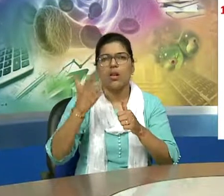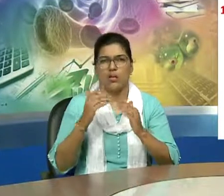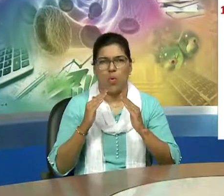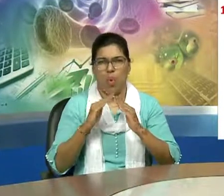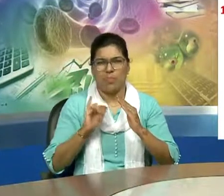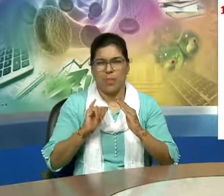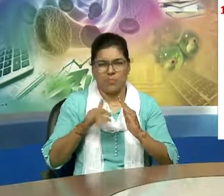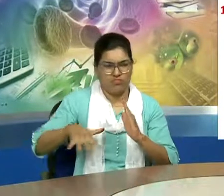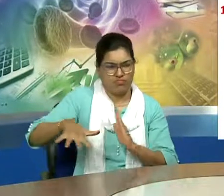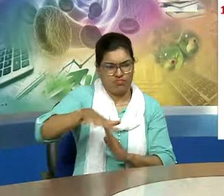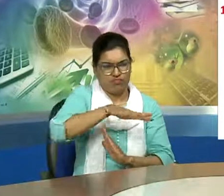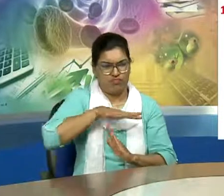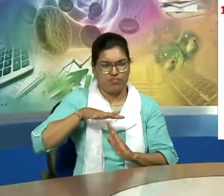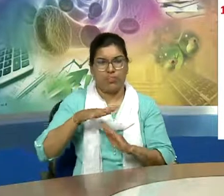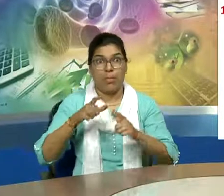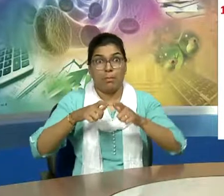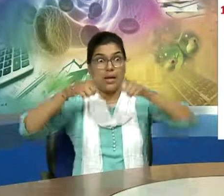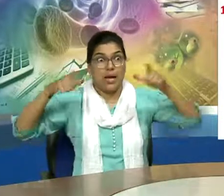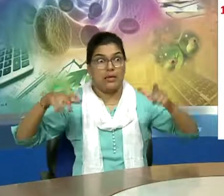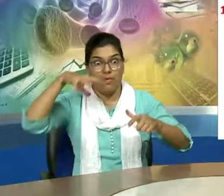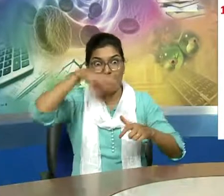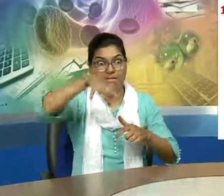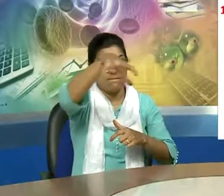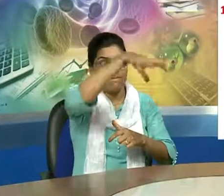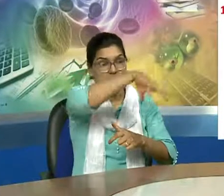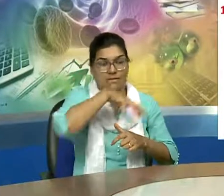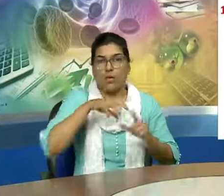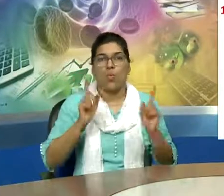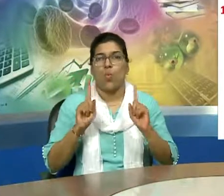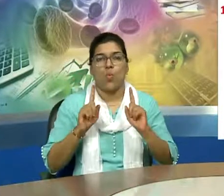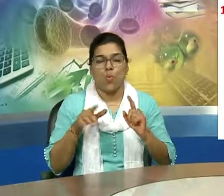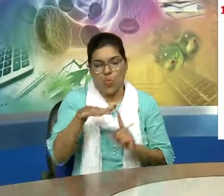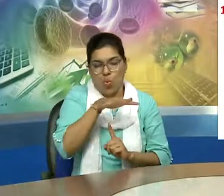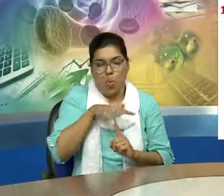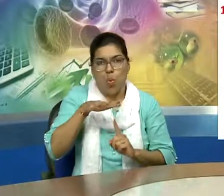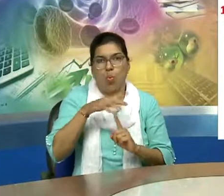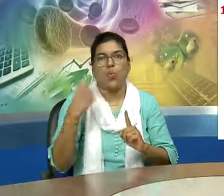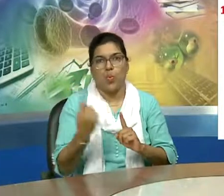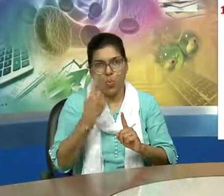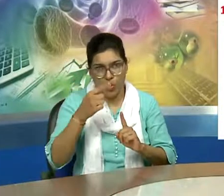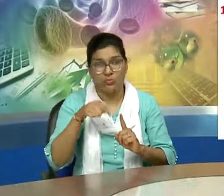It talks about the local environmental backlash.